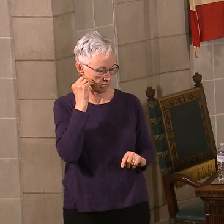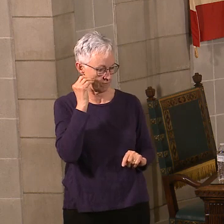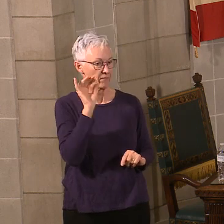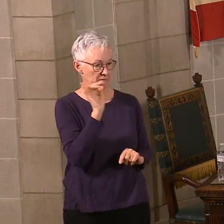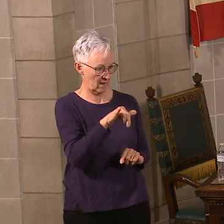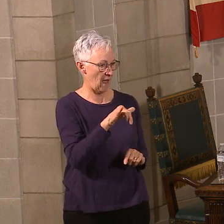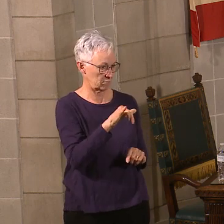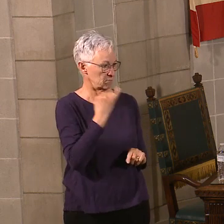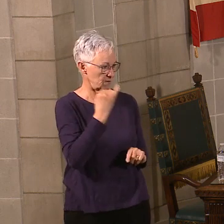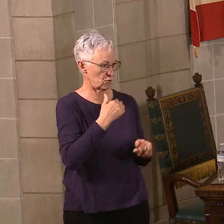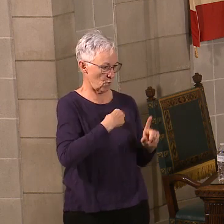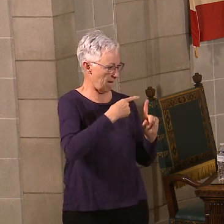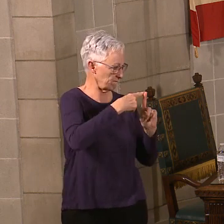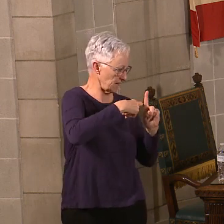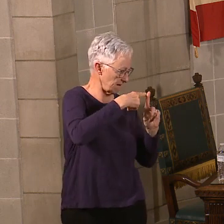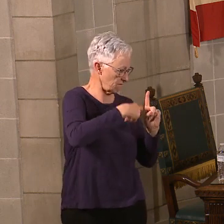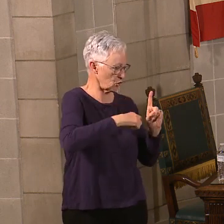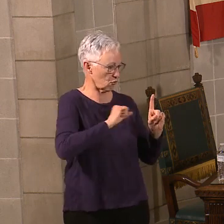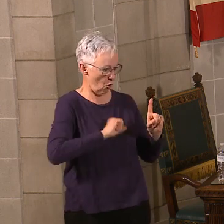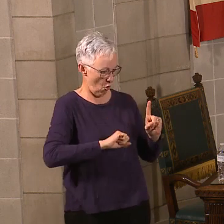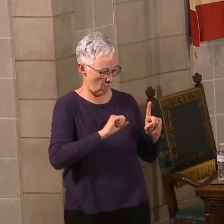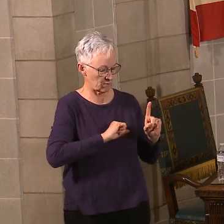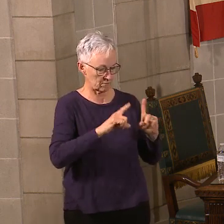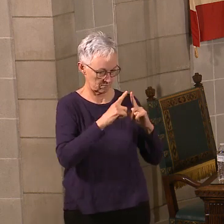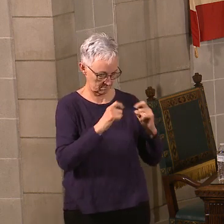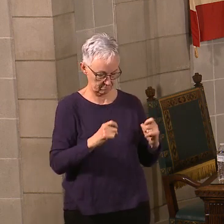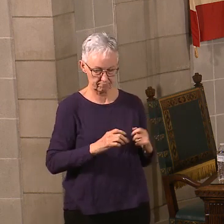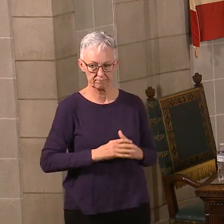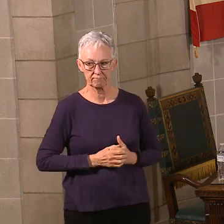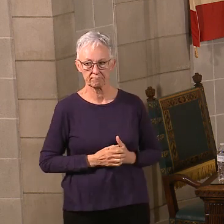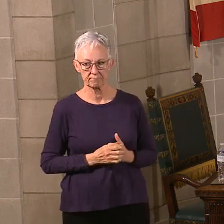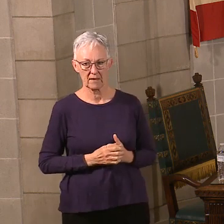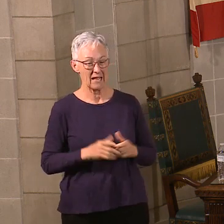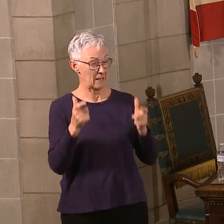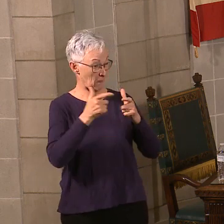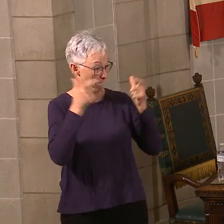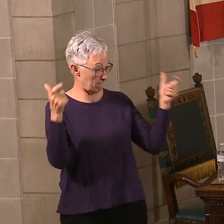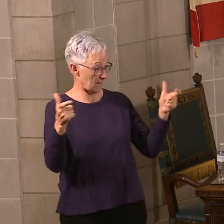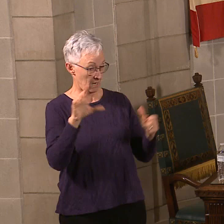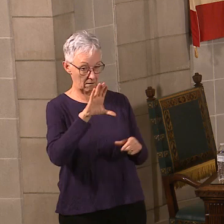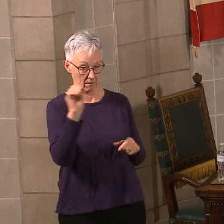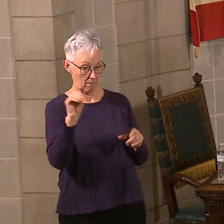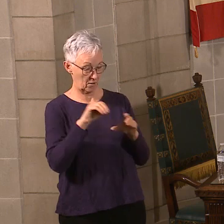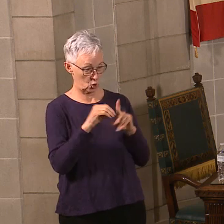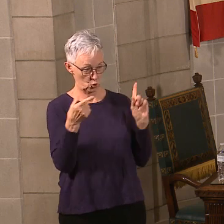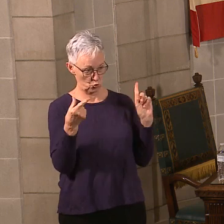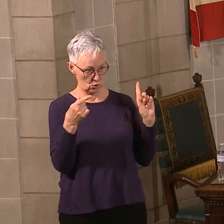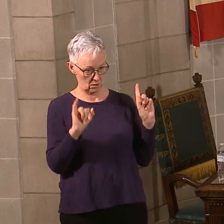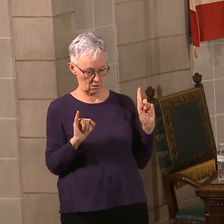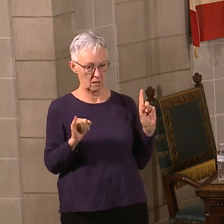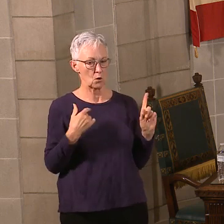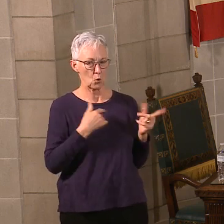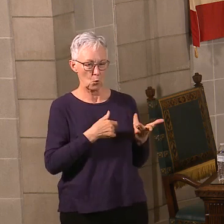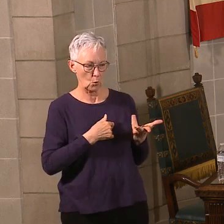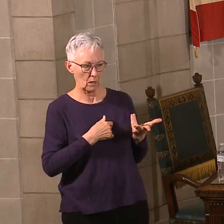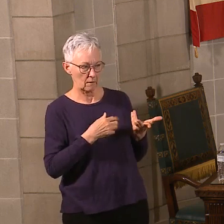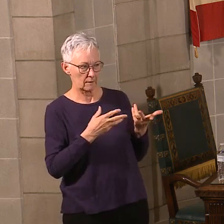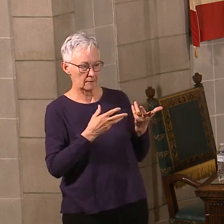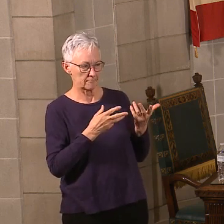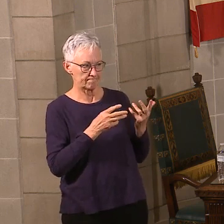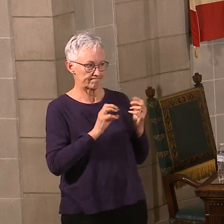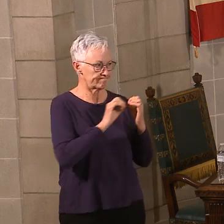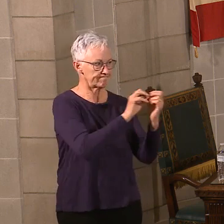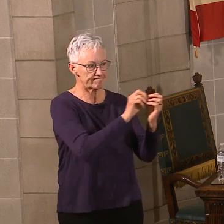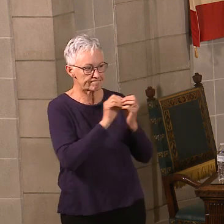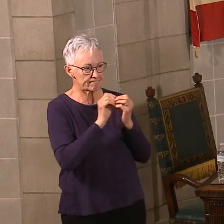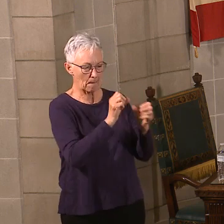That's an important guideline to follow. Second, with the largest employers, I'm going to be working on them with regard to a plan for how they are going to communicate this out and what